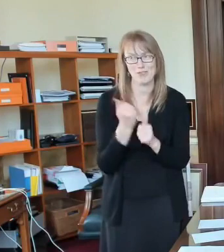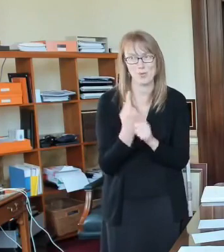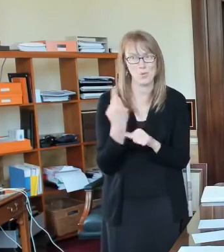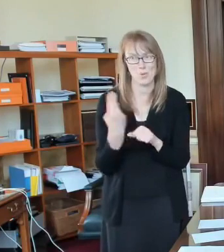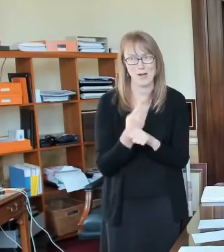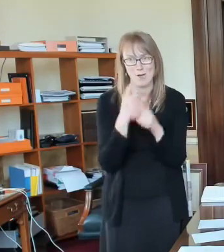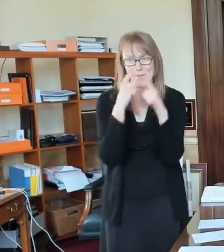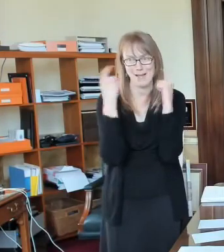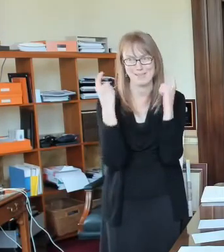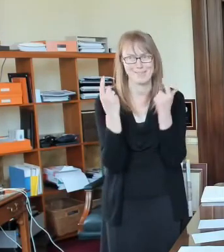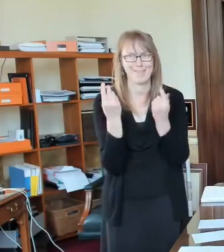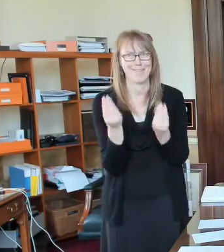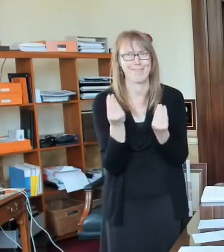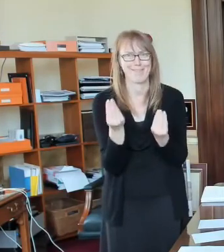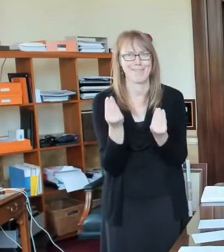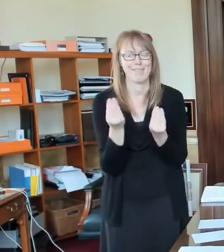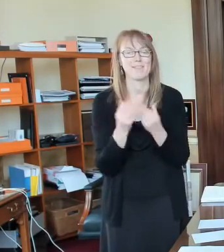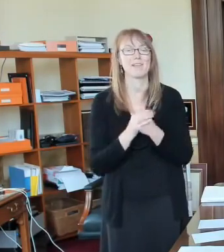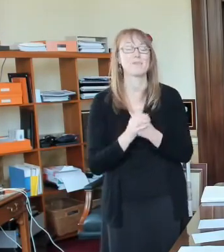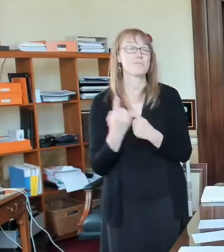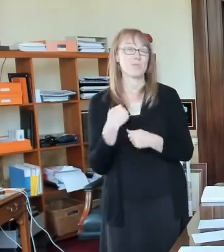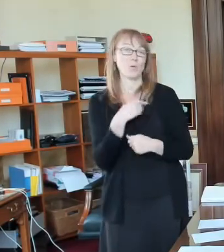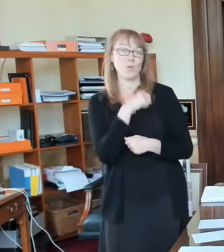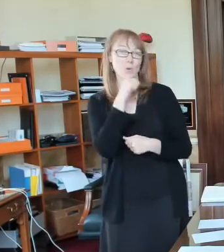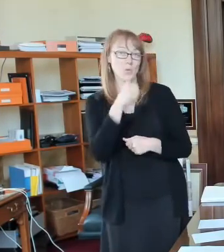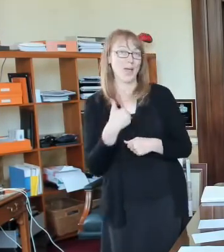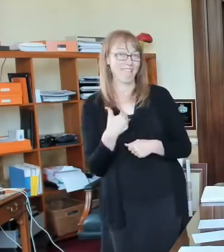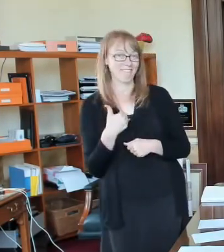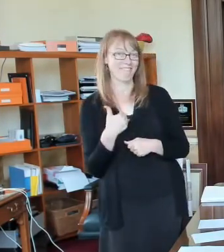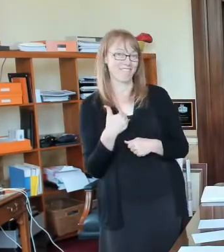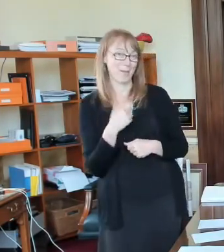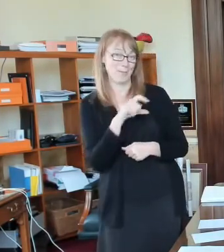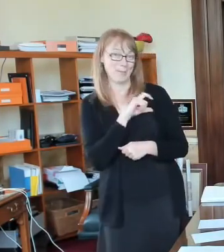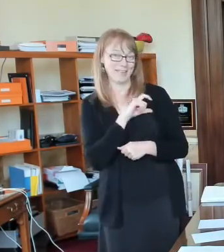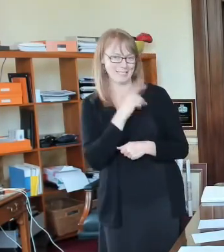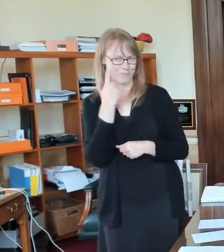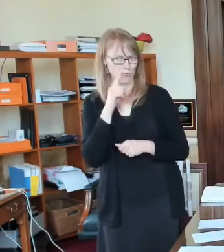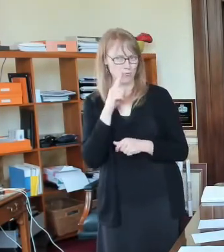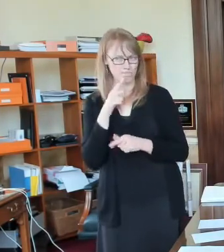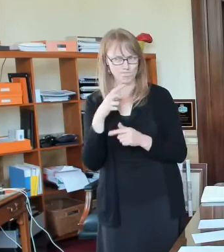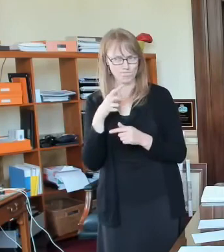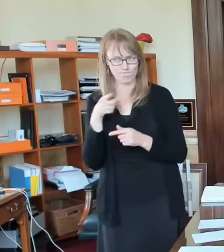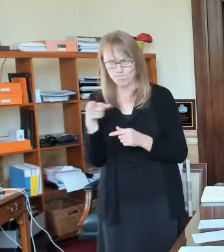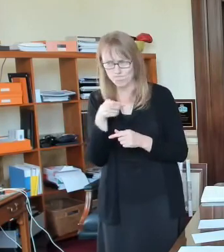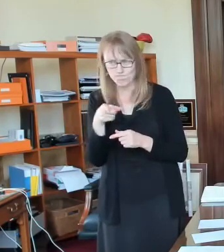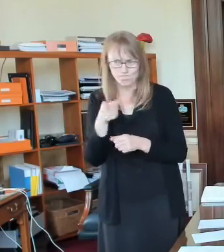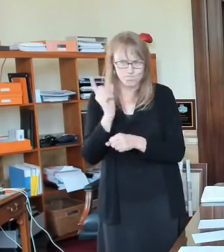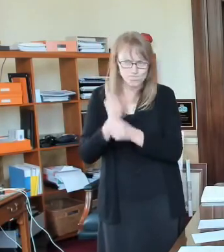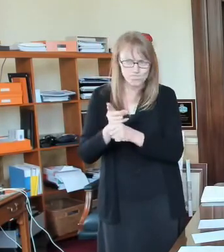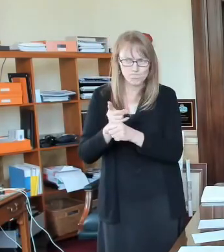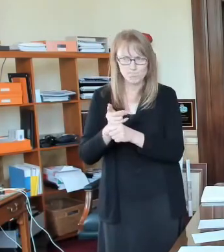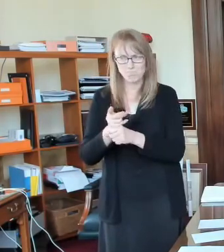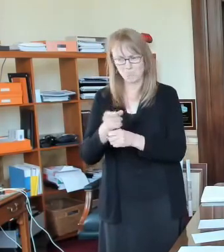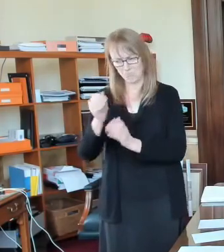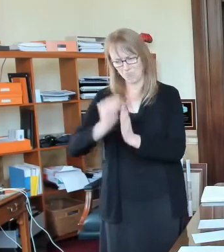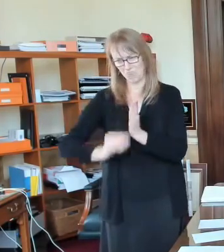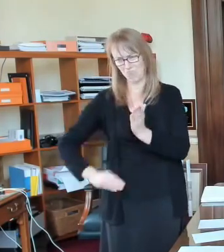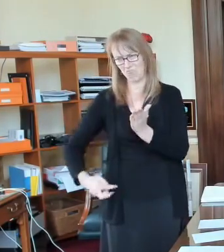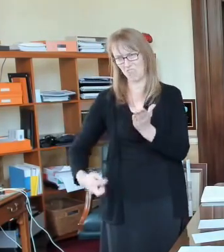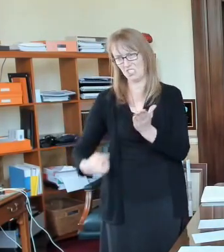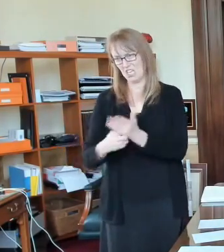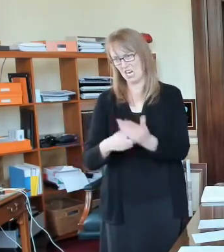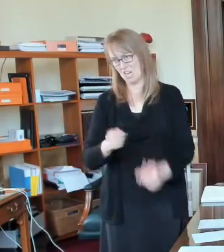have mask police. We don't give, despite what you might read on social media, we don't give tickets. We use